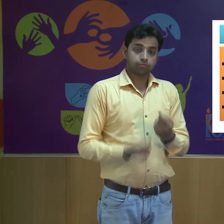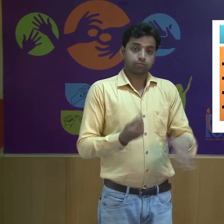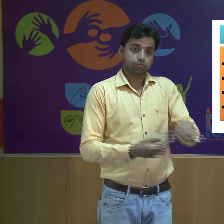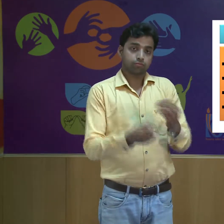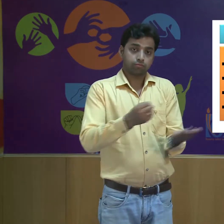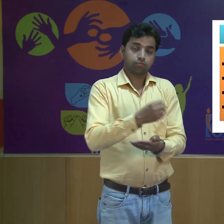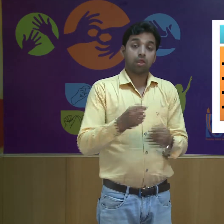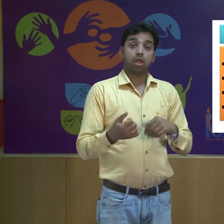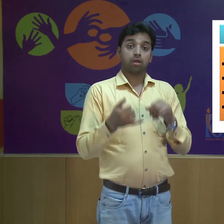and Shudra.